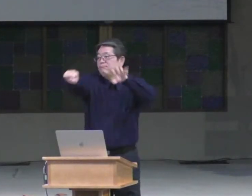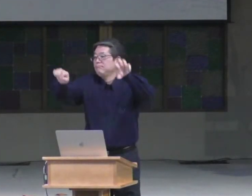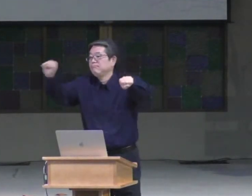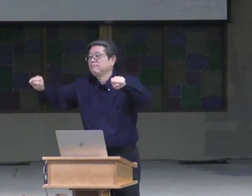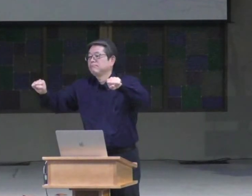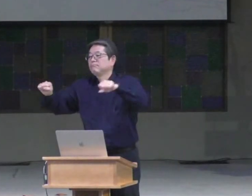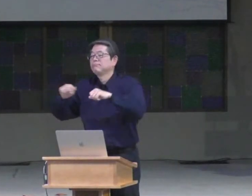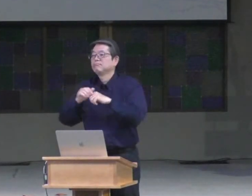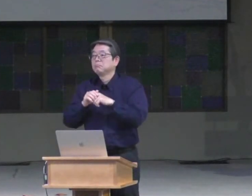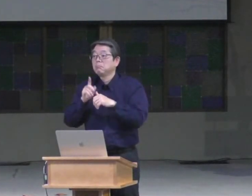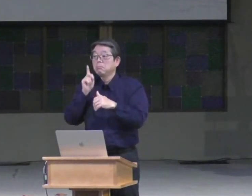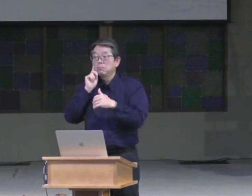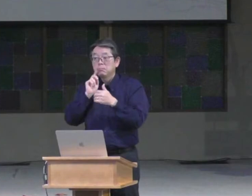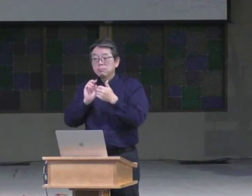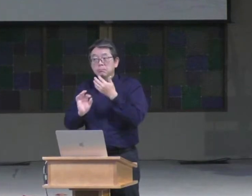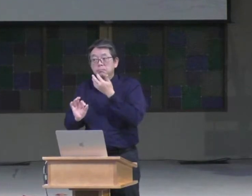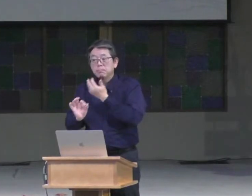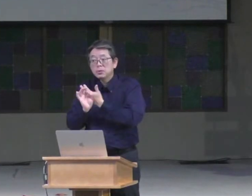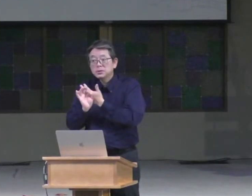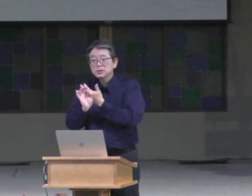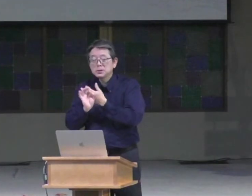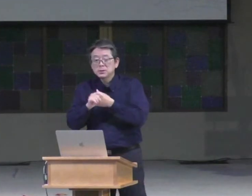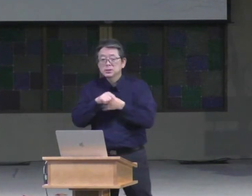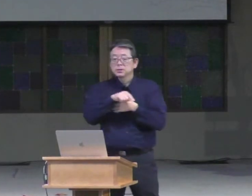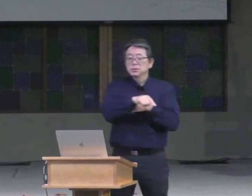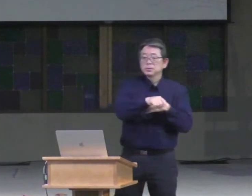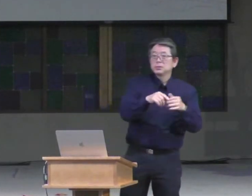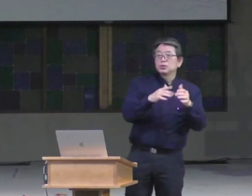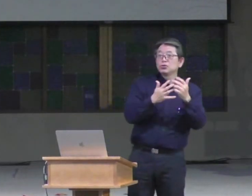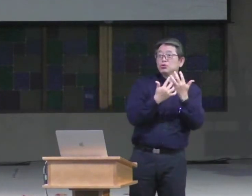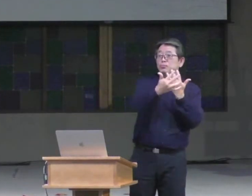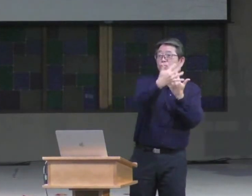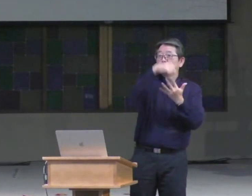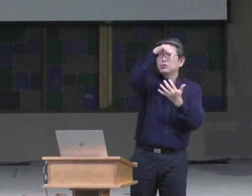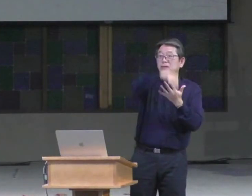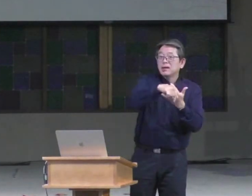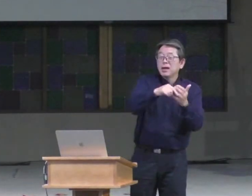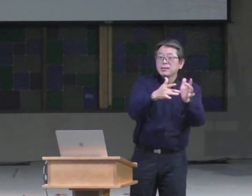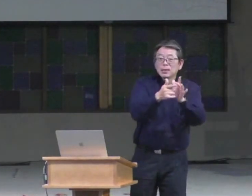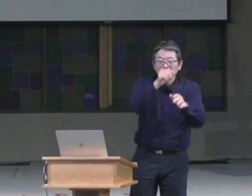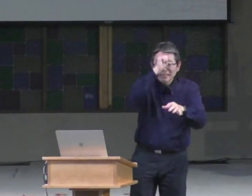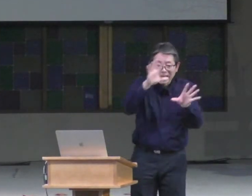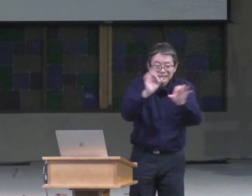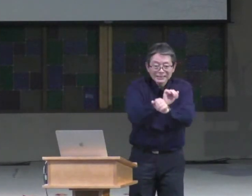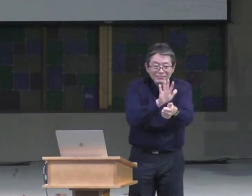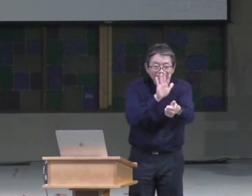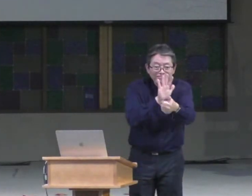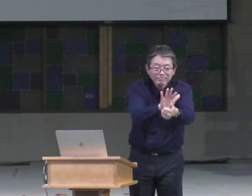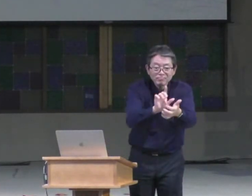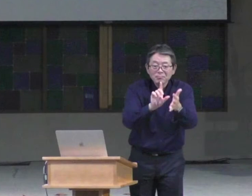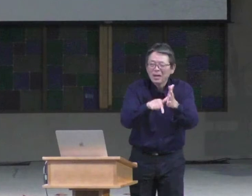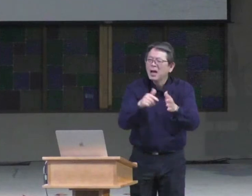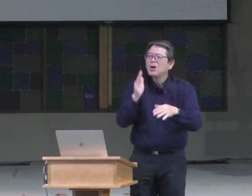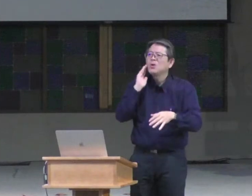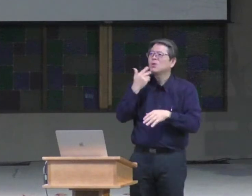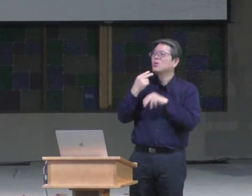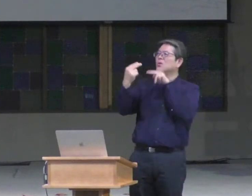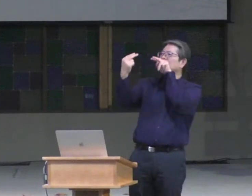from all around them. Deaf people have a wider range of vision. So if Jesus had kept him right there with the